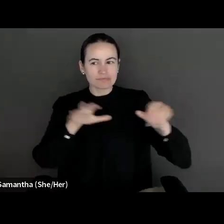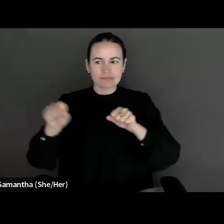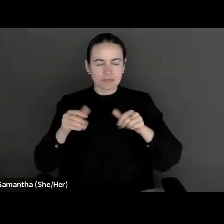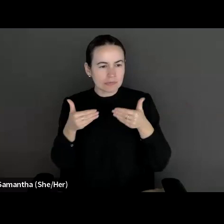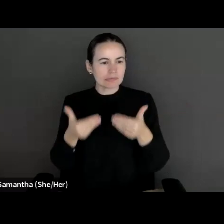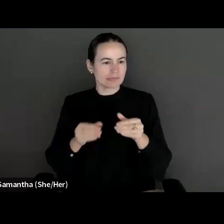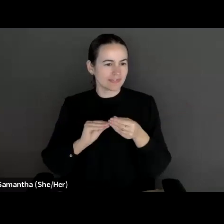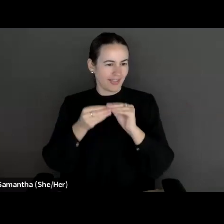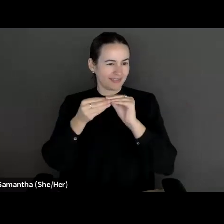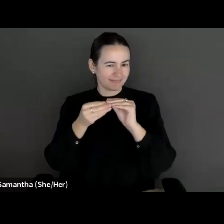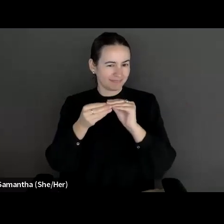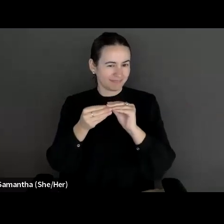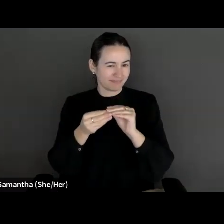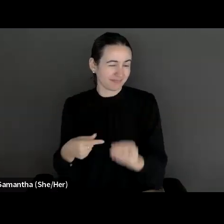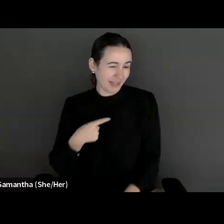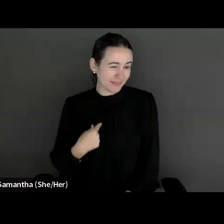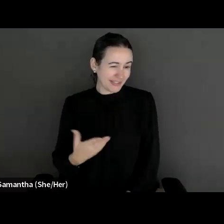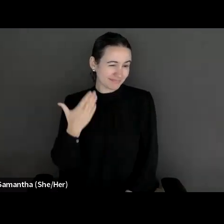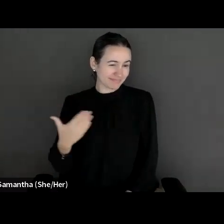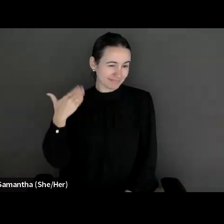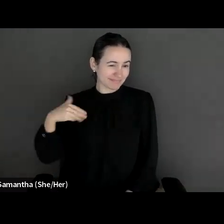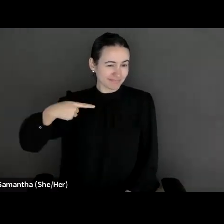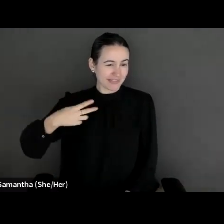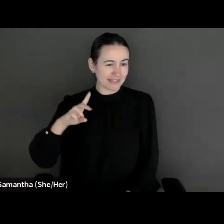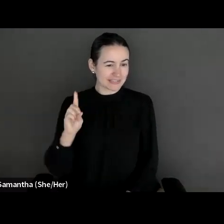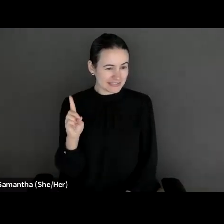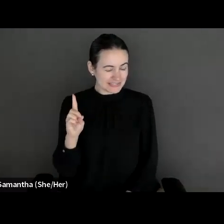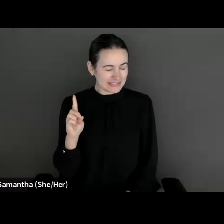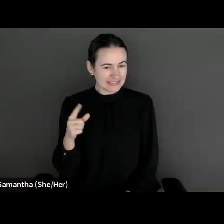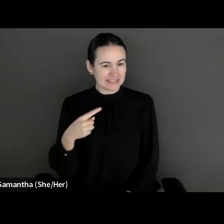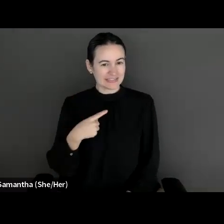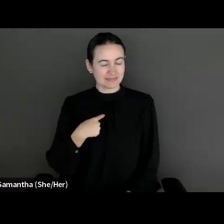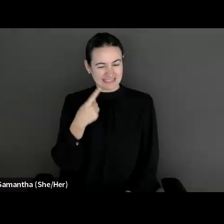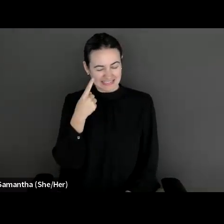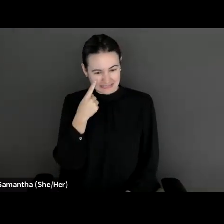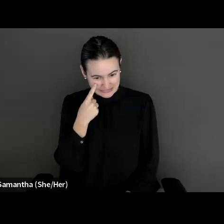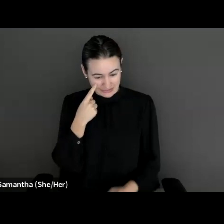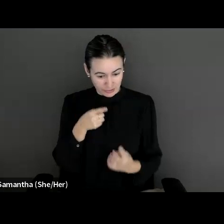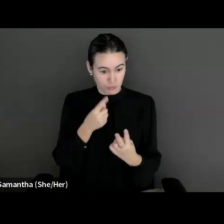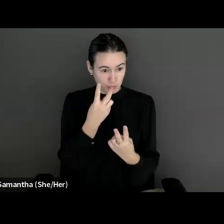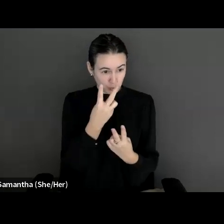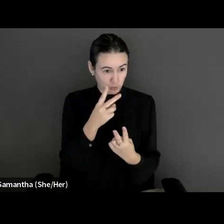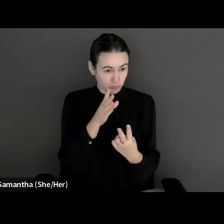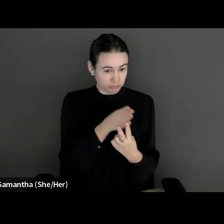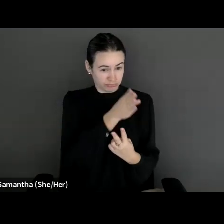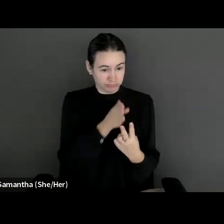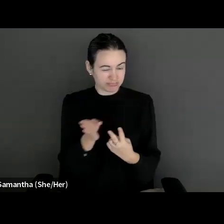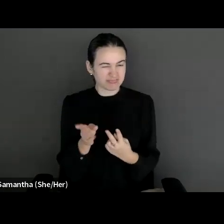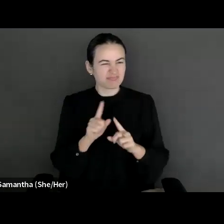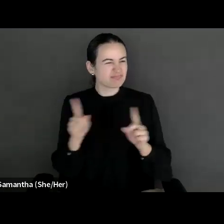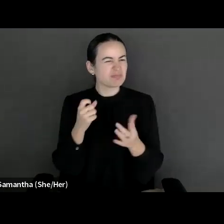when I was a PhD student, for example, I found this dichotomy really confusing and not very helpful, actually, and